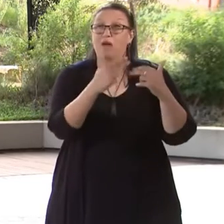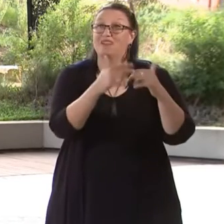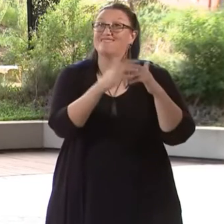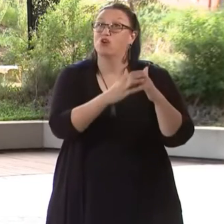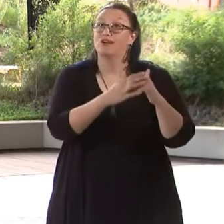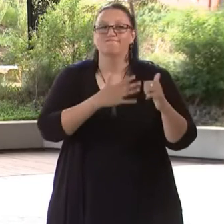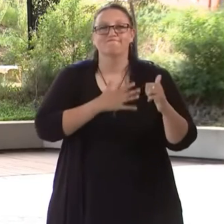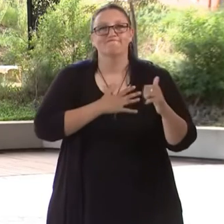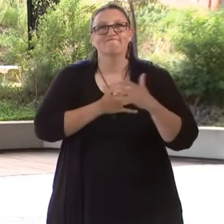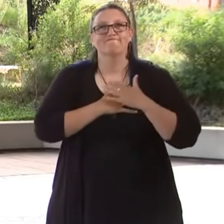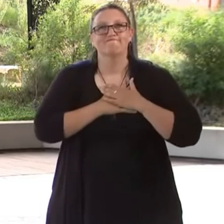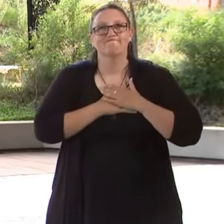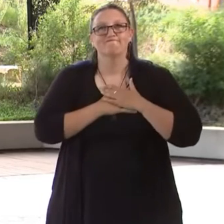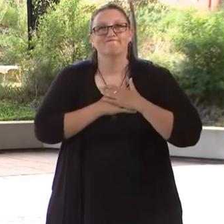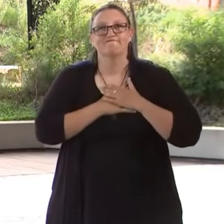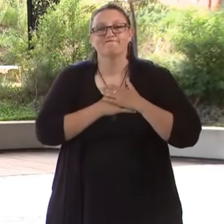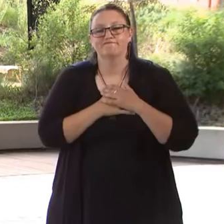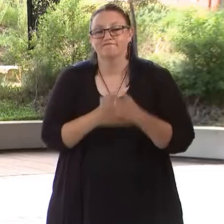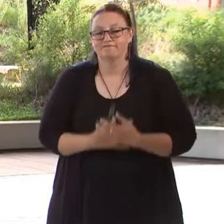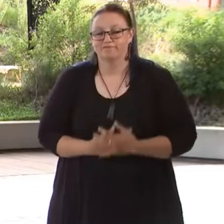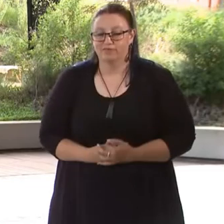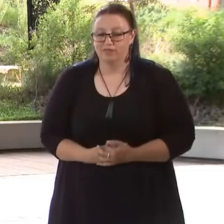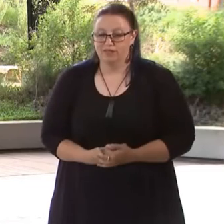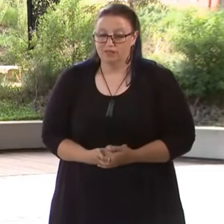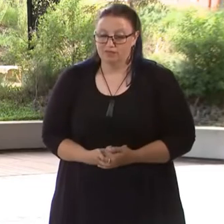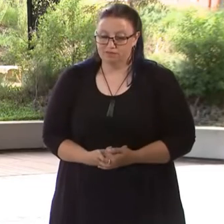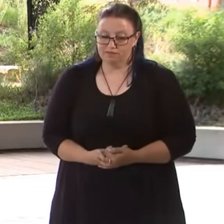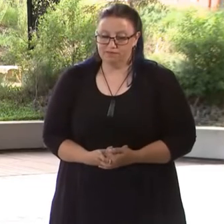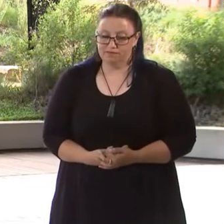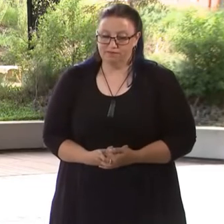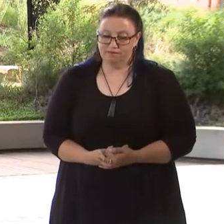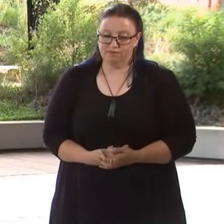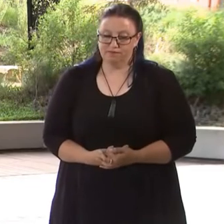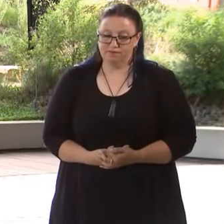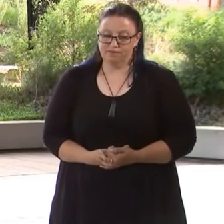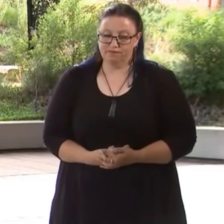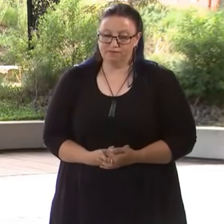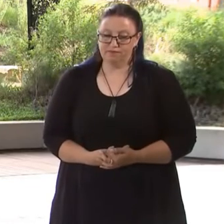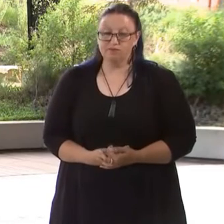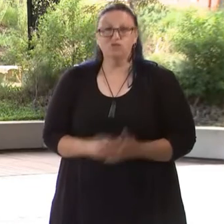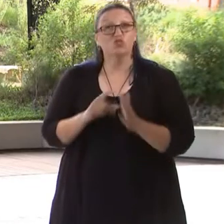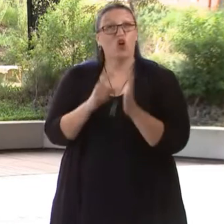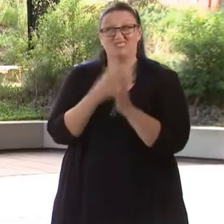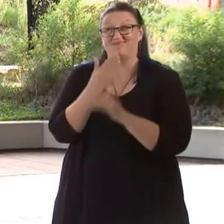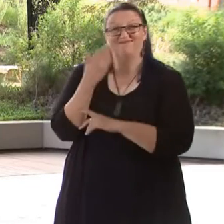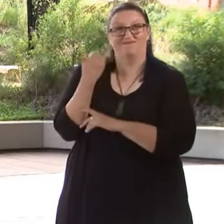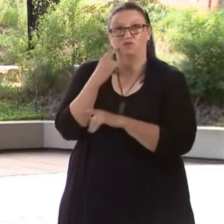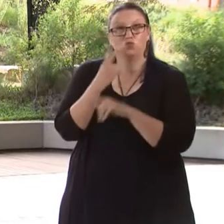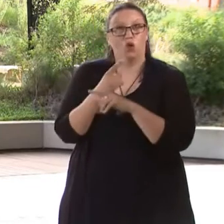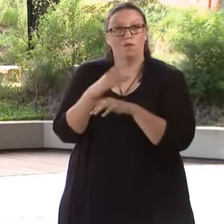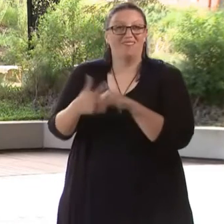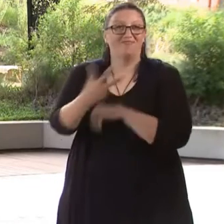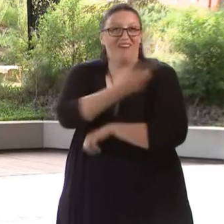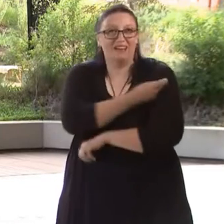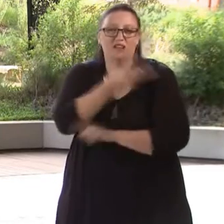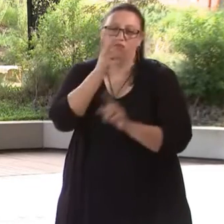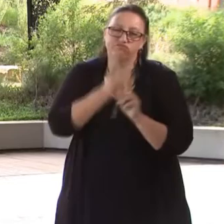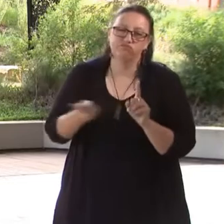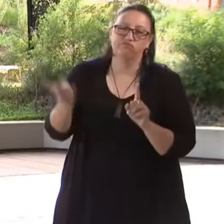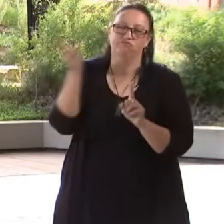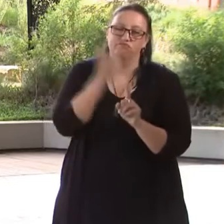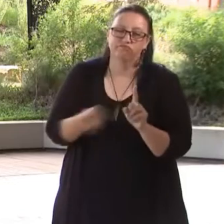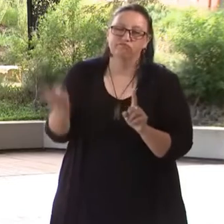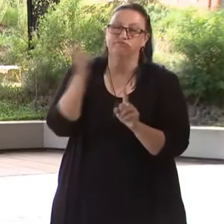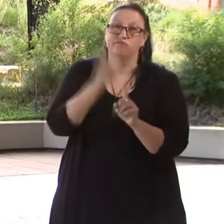period. Dr. Chant has reiterated the importance of vaccination every time we